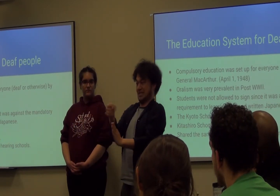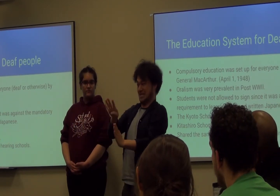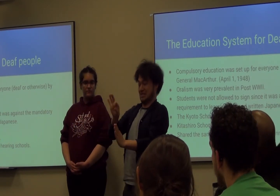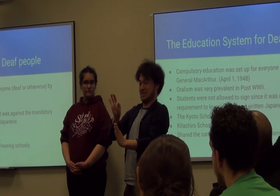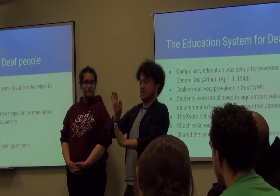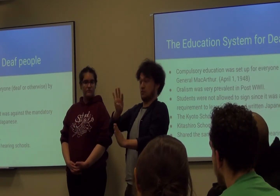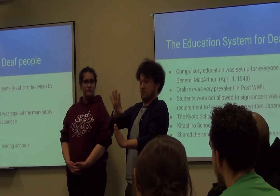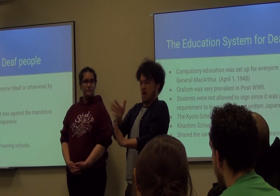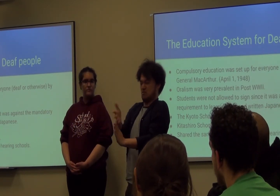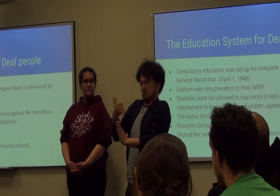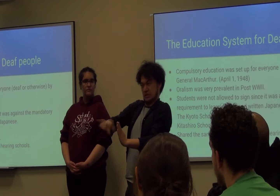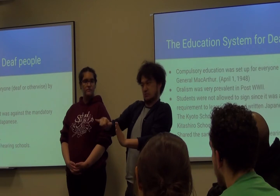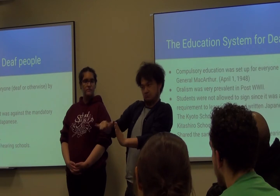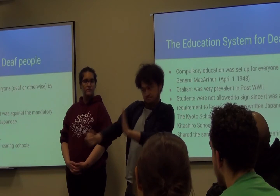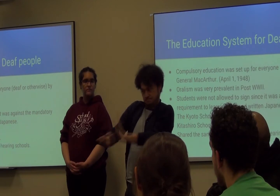Prior to that,